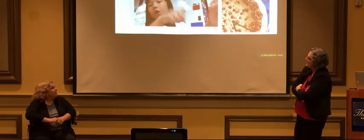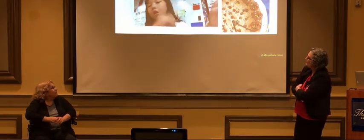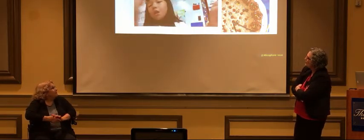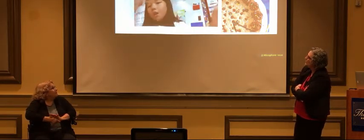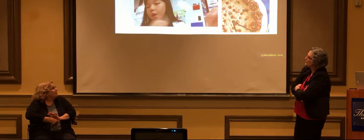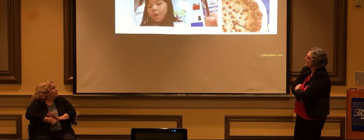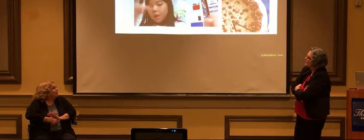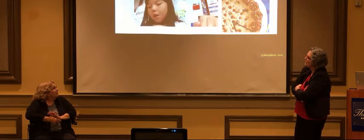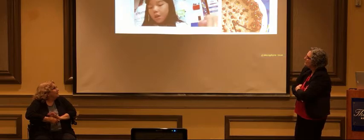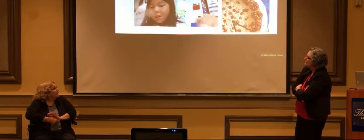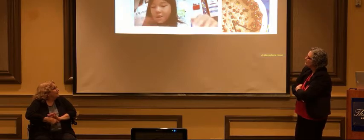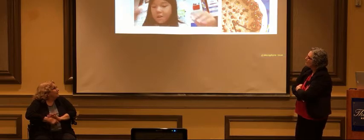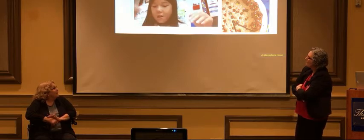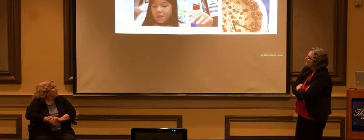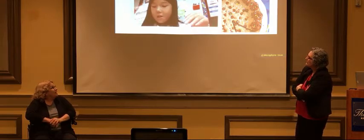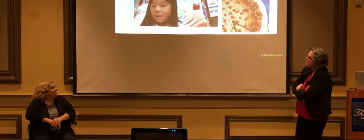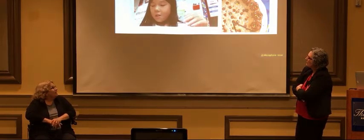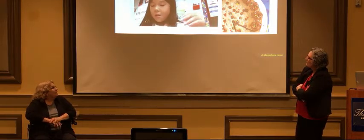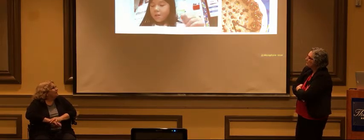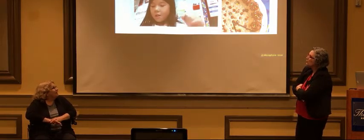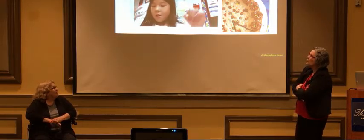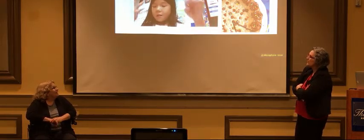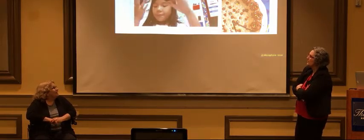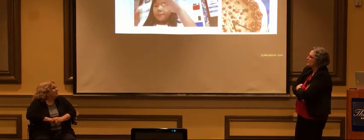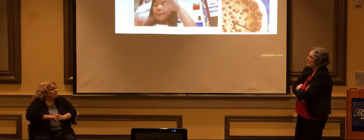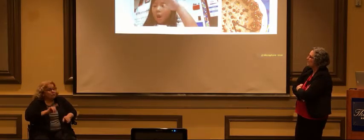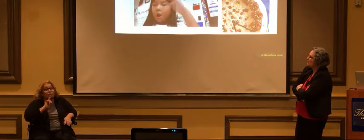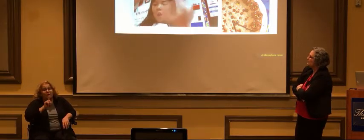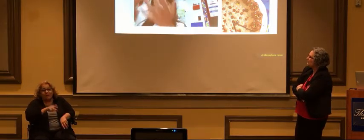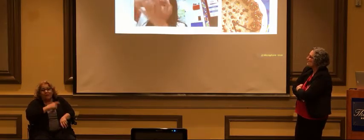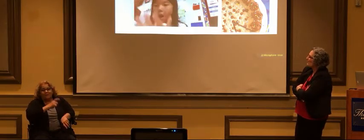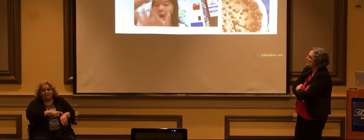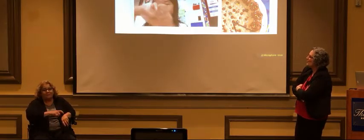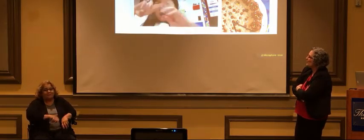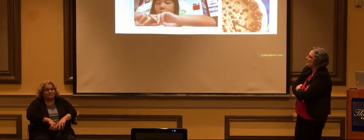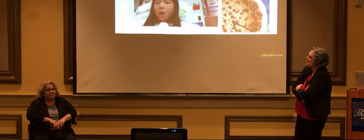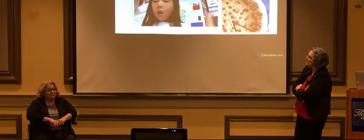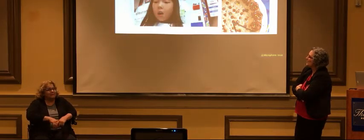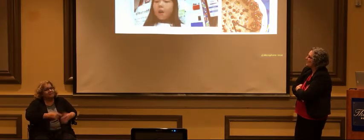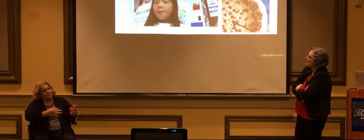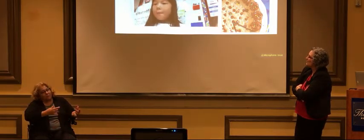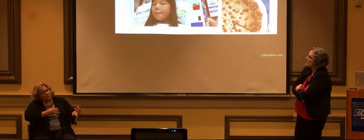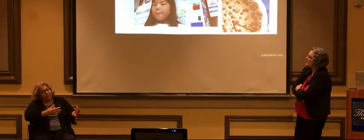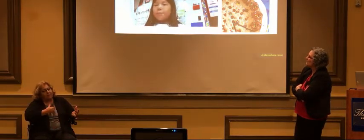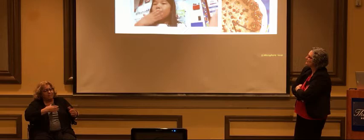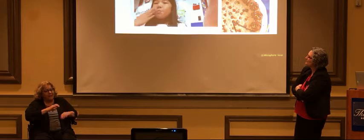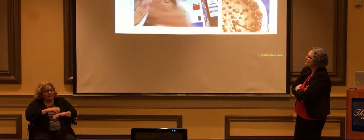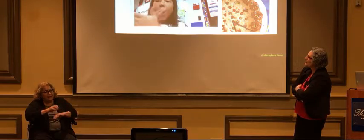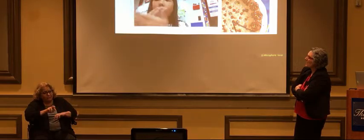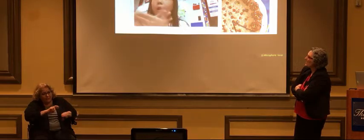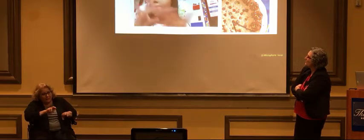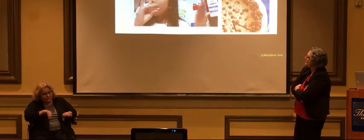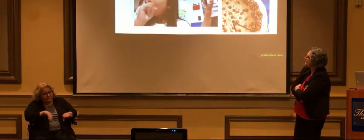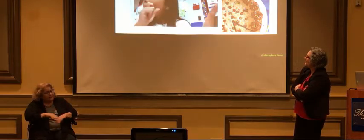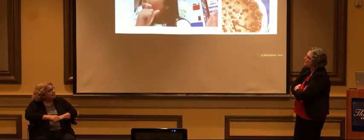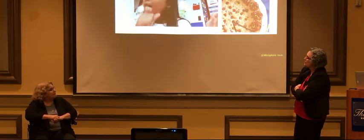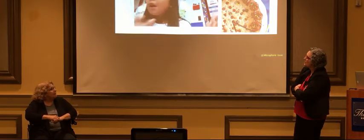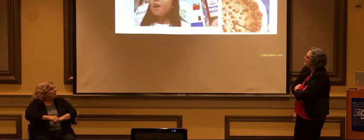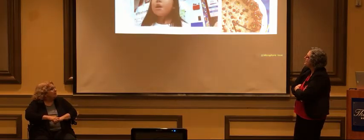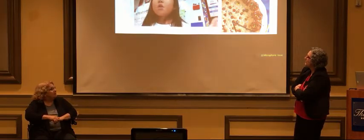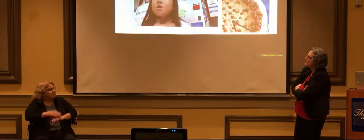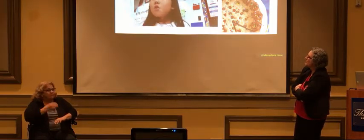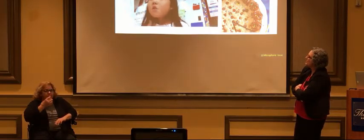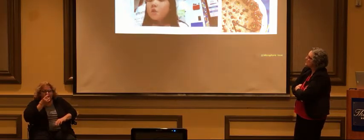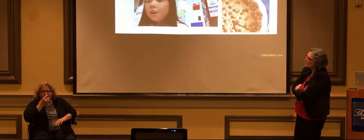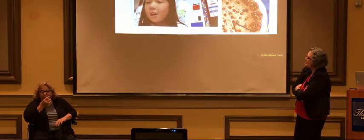You bake it a really long time. Really long time. You gotta wait. This cake is ready. It's